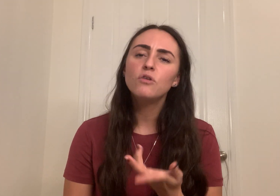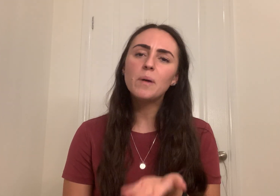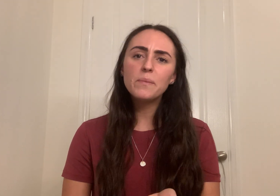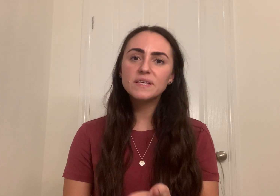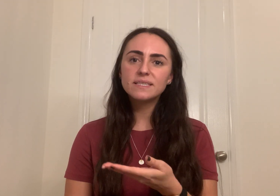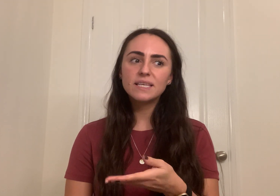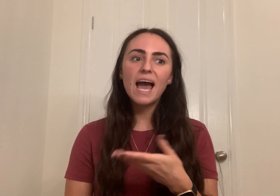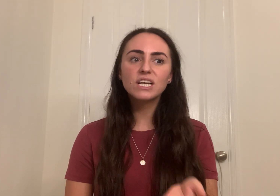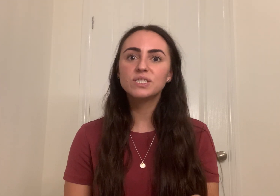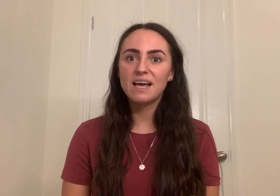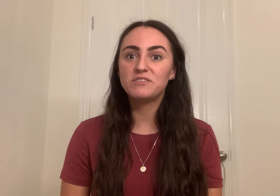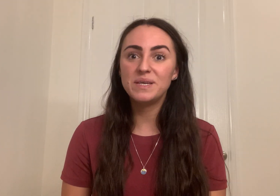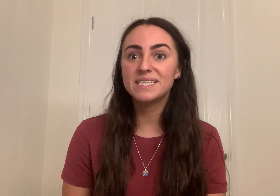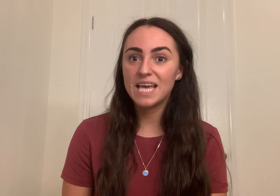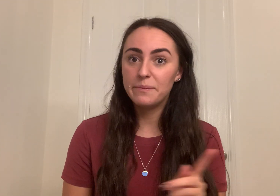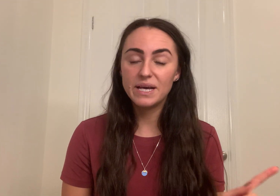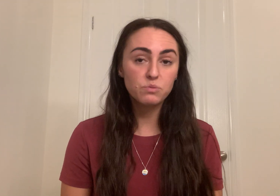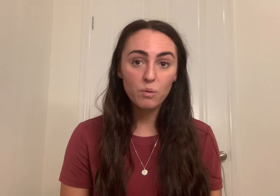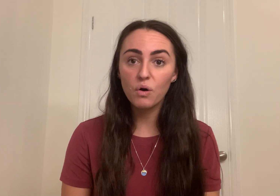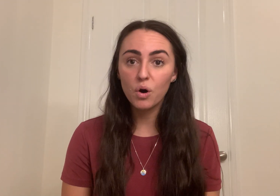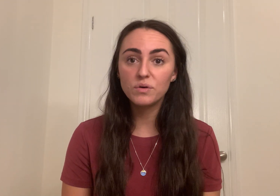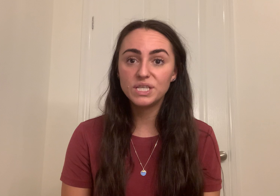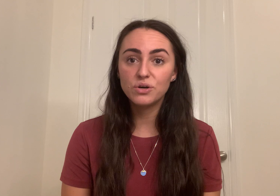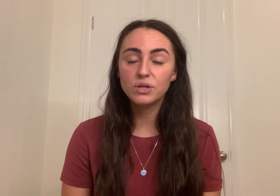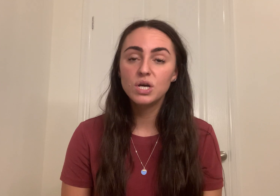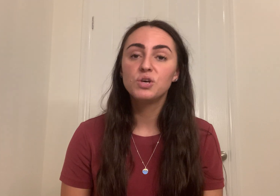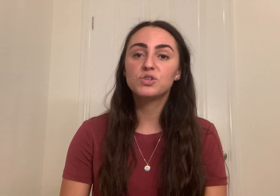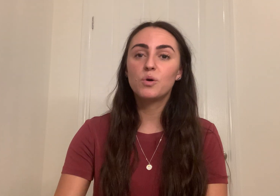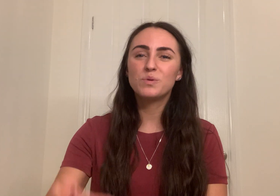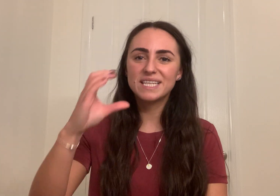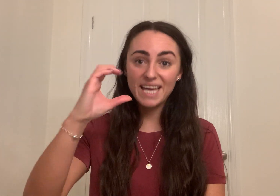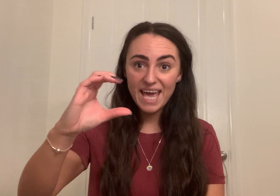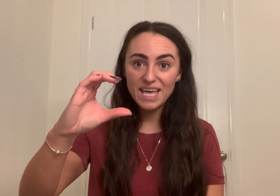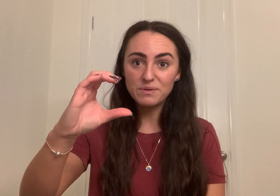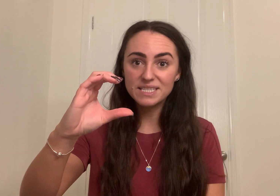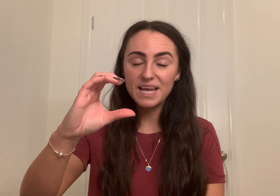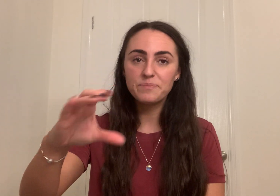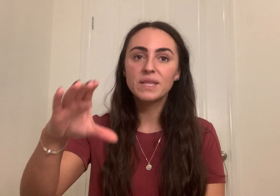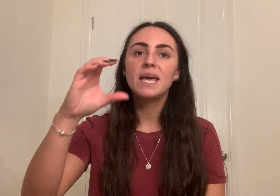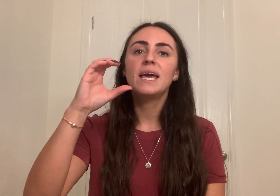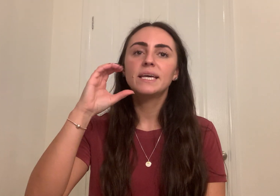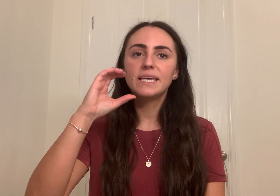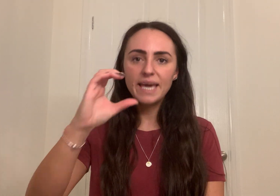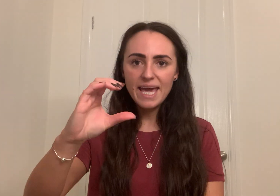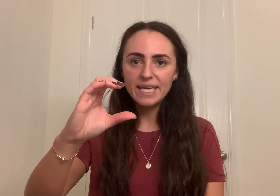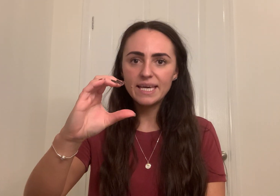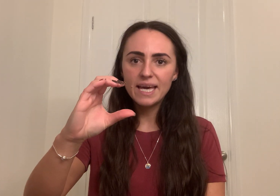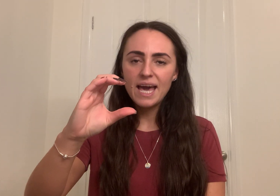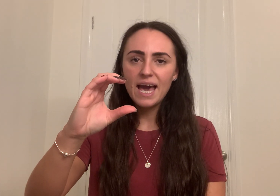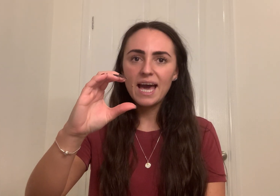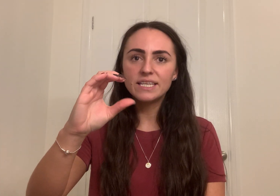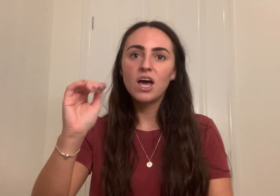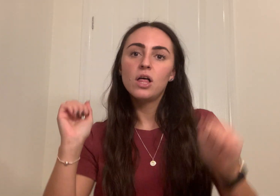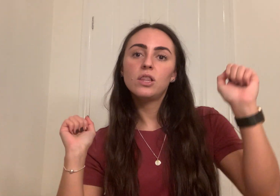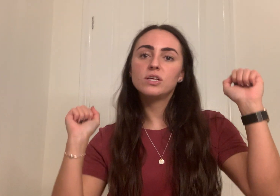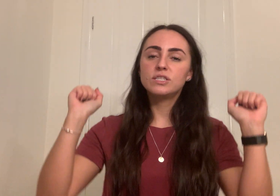Remember, the actions have to be the same as what we've already done. So it was cake, wasn't it? Cake had lots of